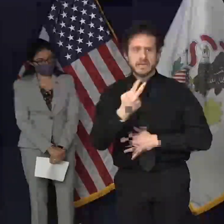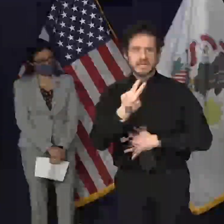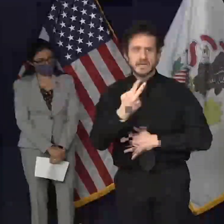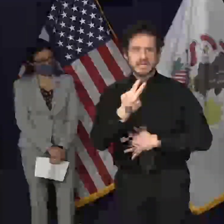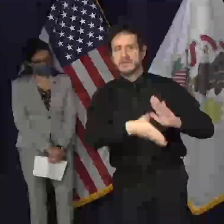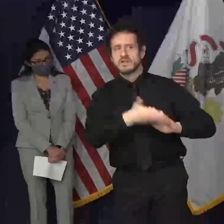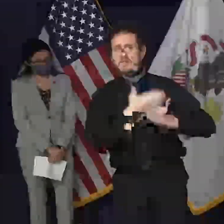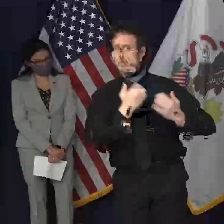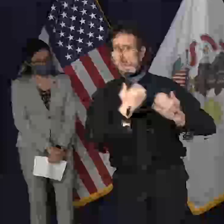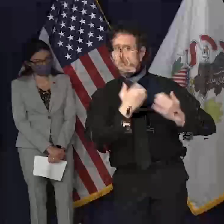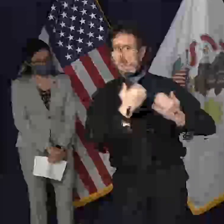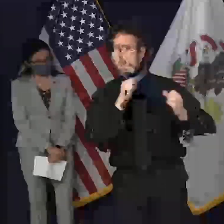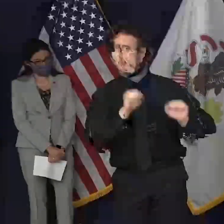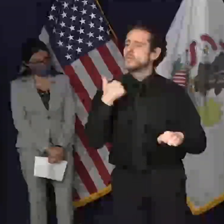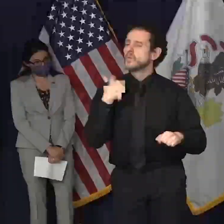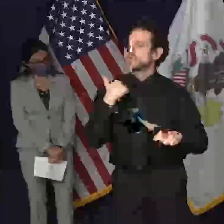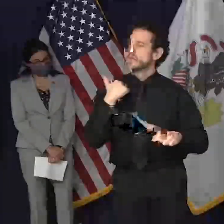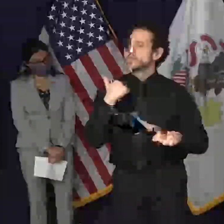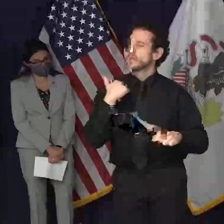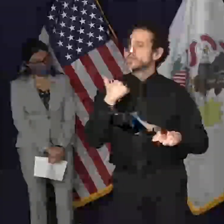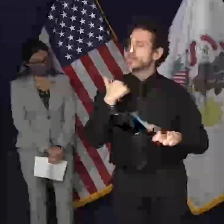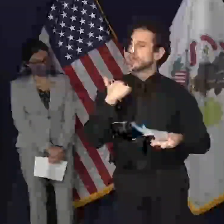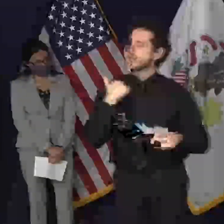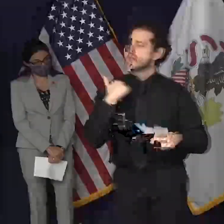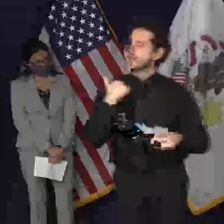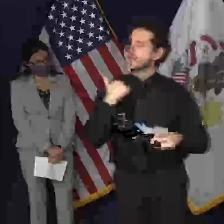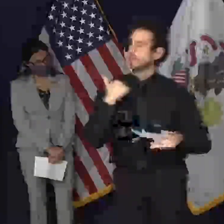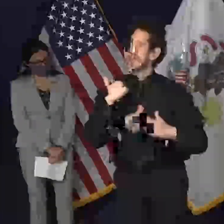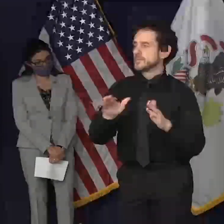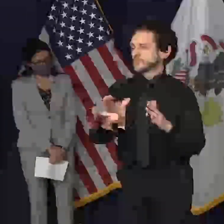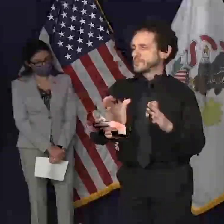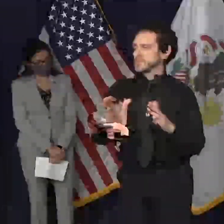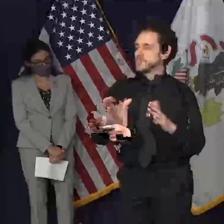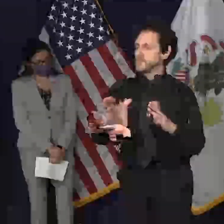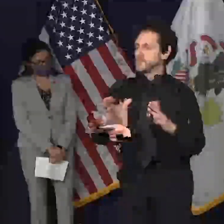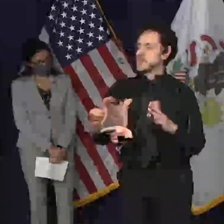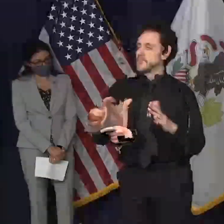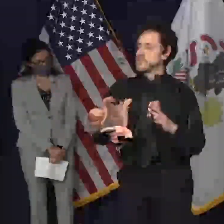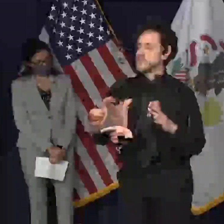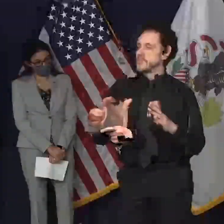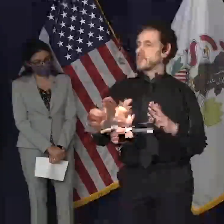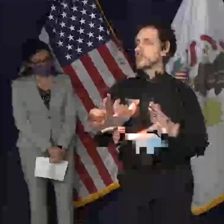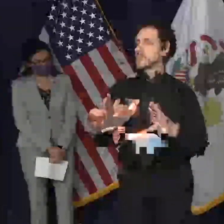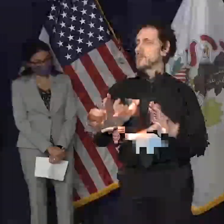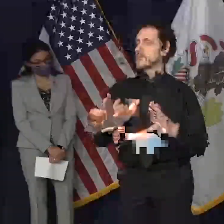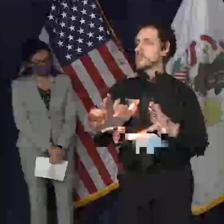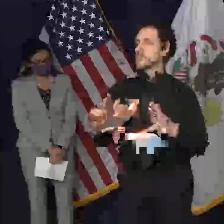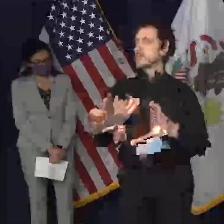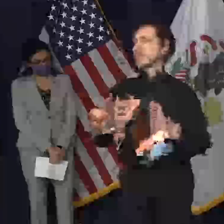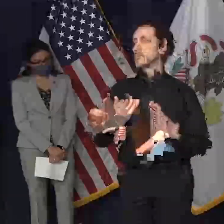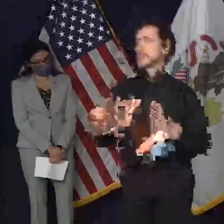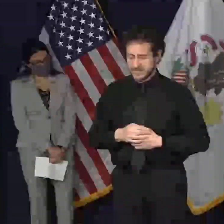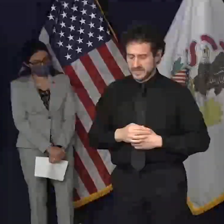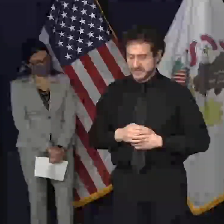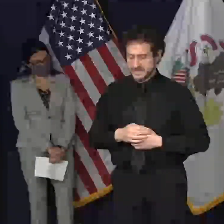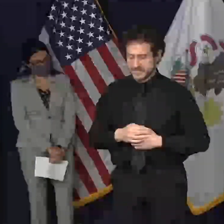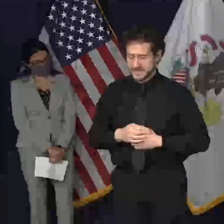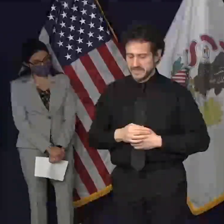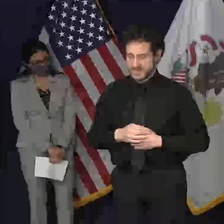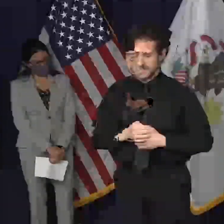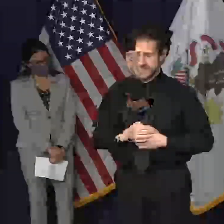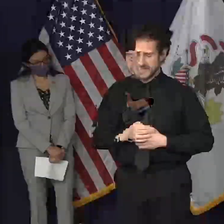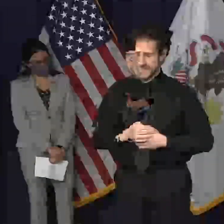be able to open things up. And I think, honestly, it might even be, because it's different than the White House